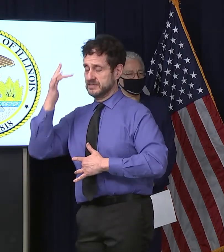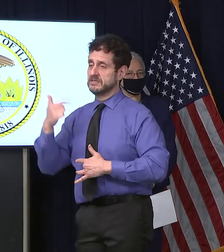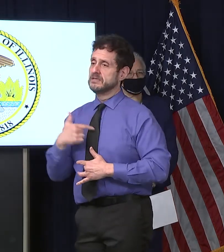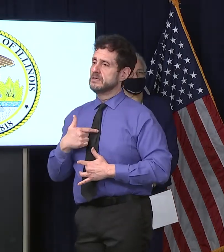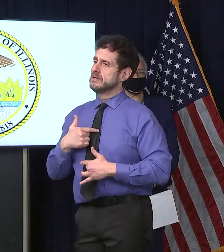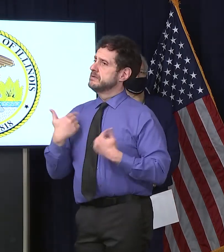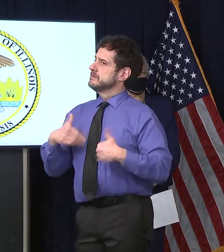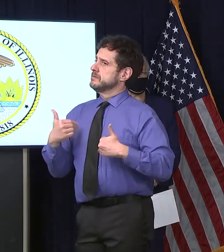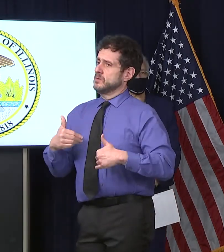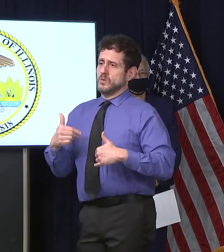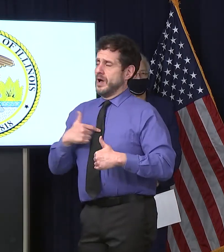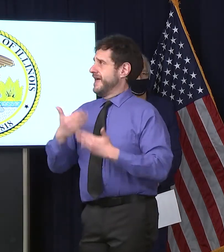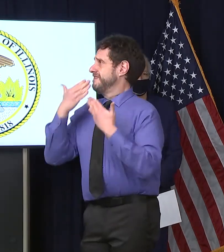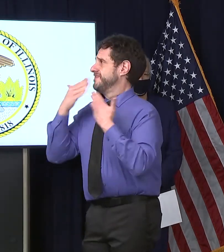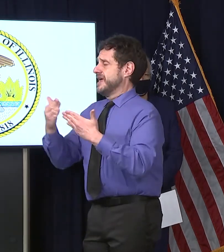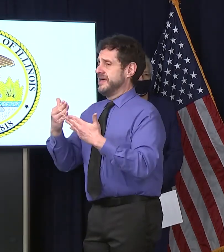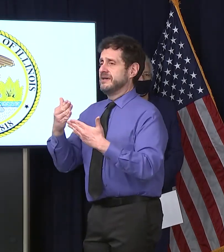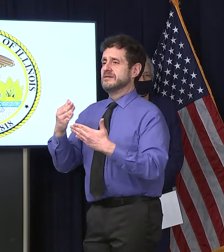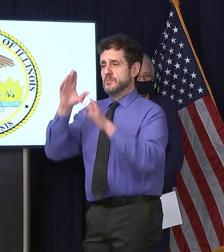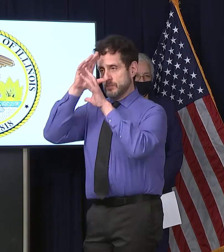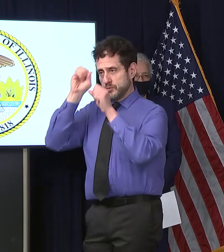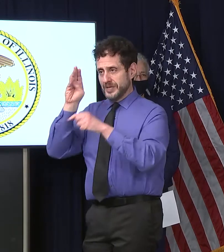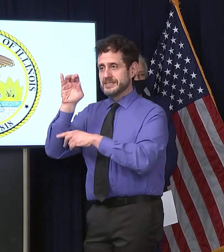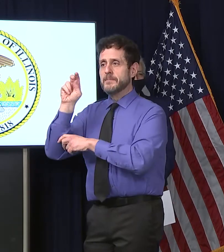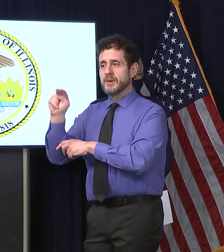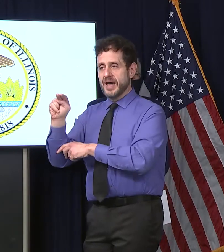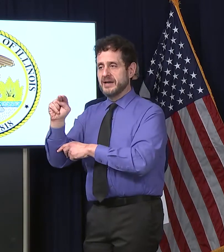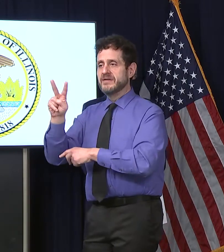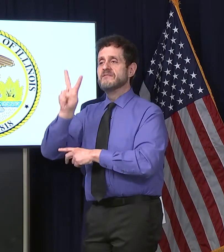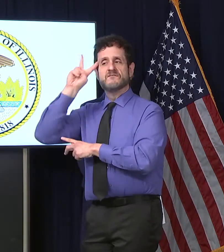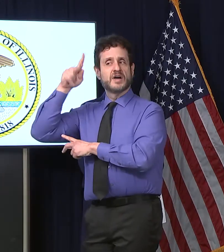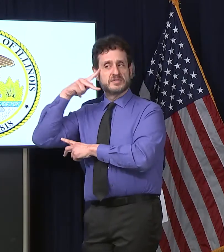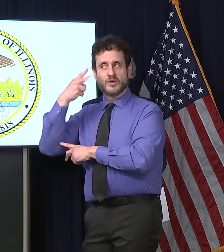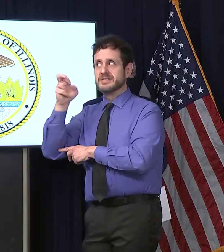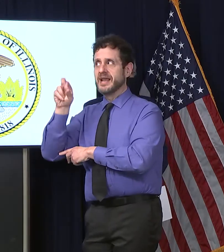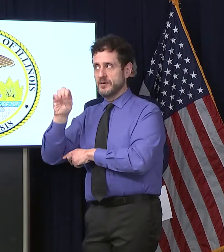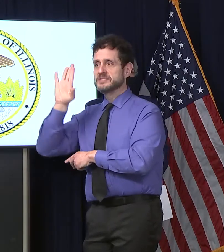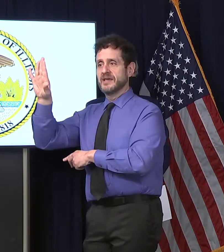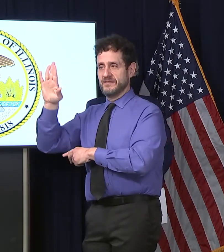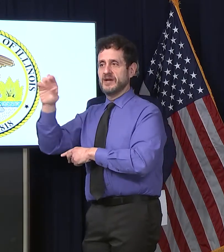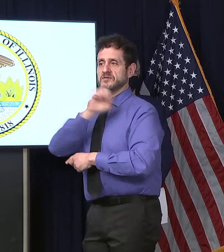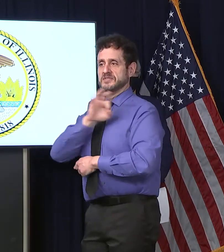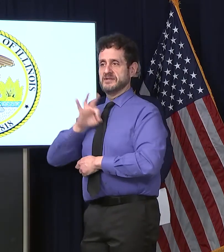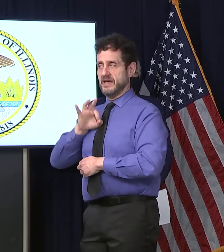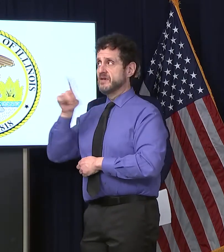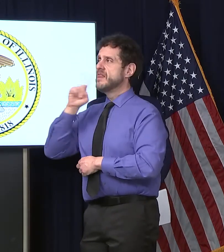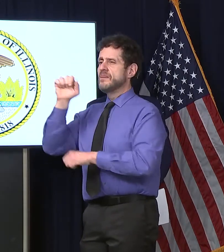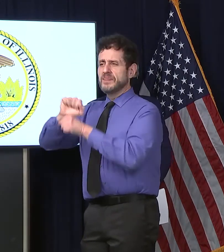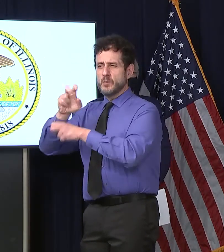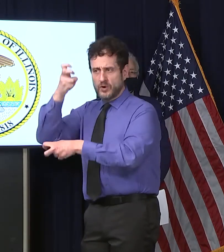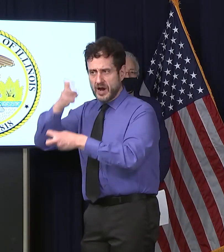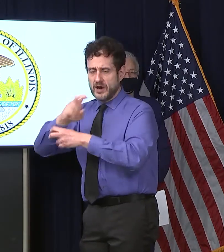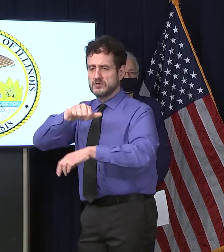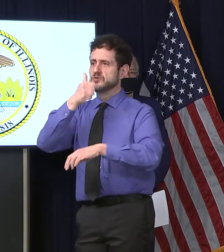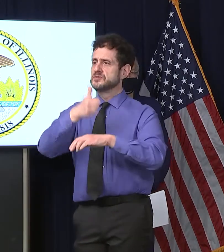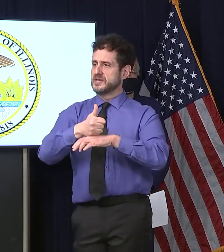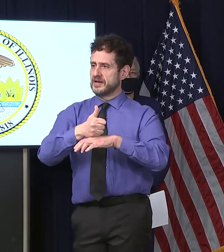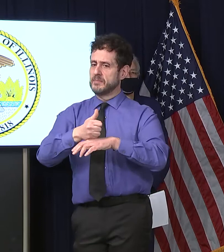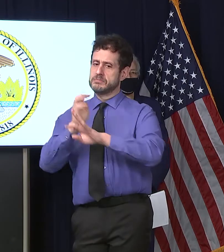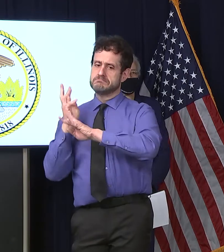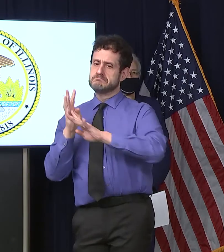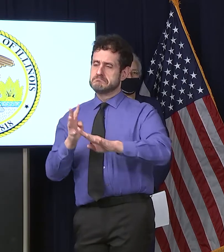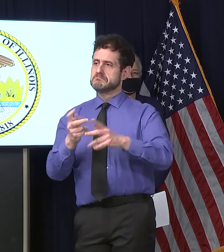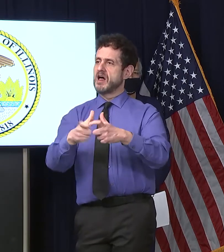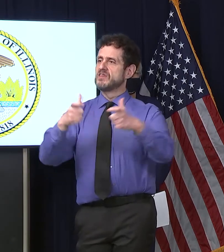the Biden-Harris administration. They worked closely with us to bring a high-capacity site to one of the most accessible